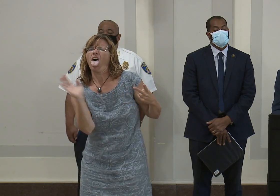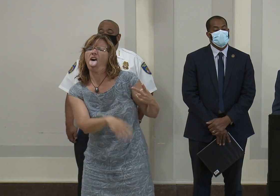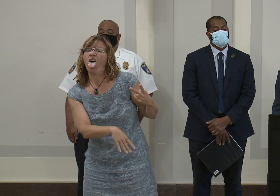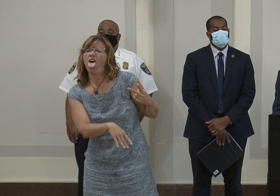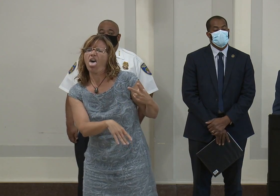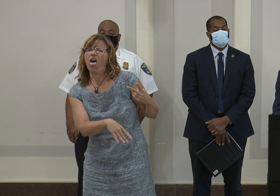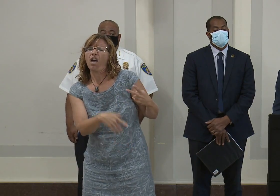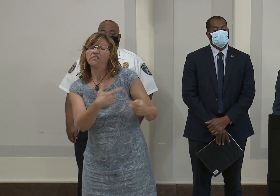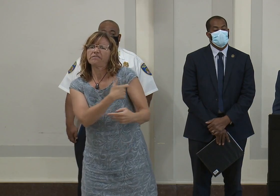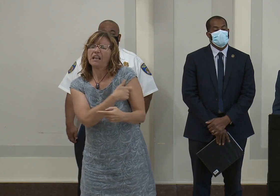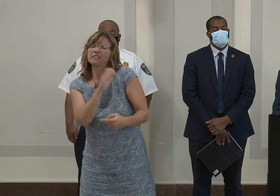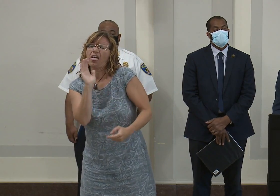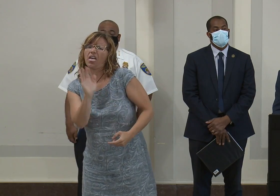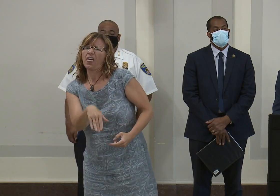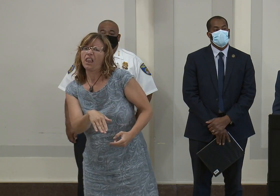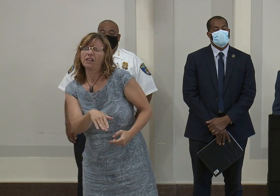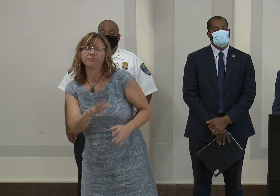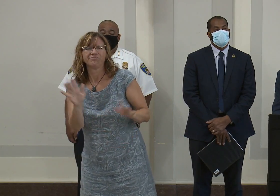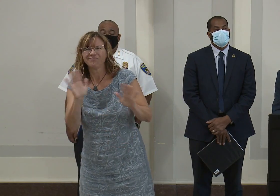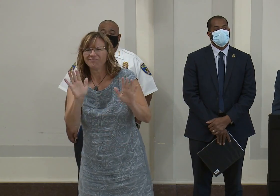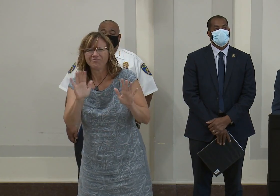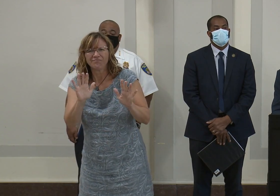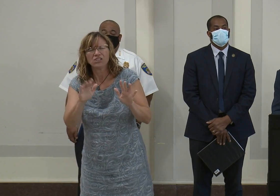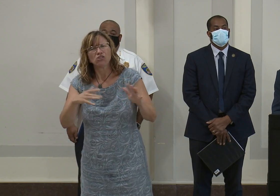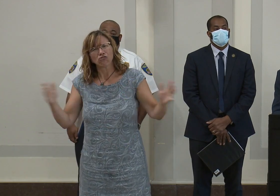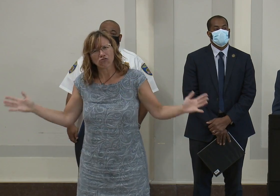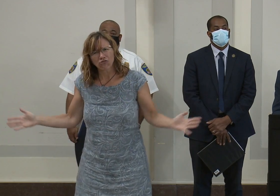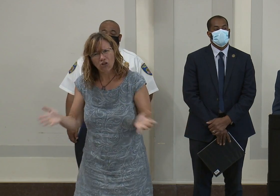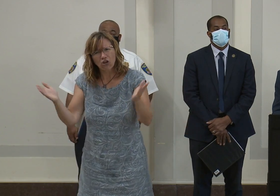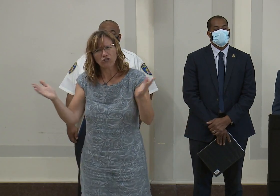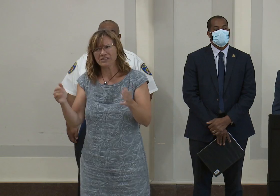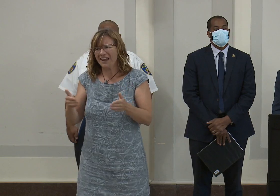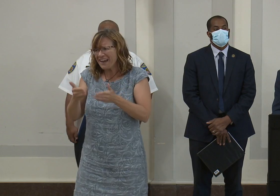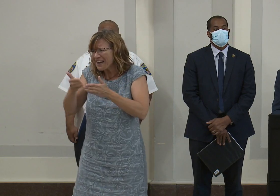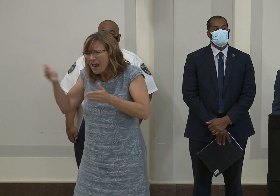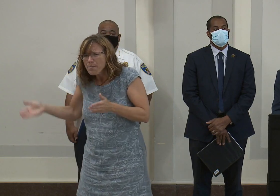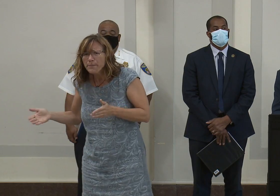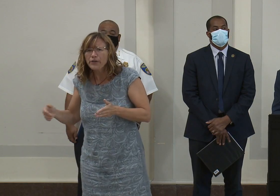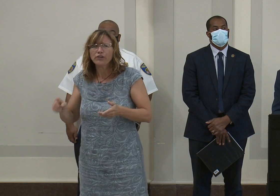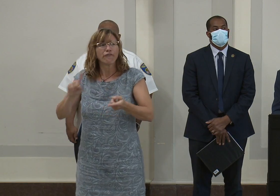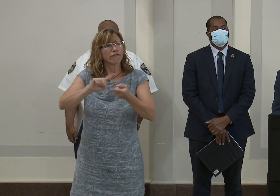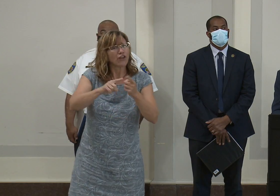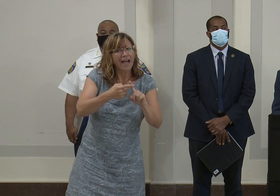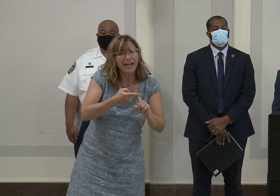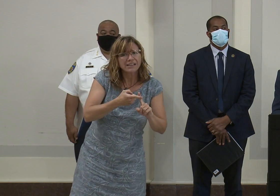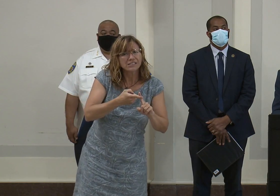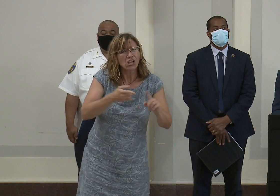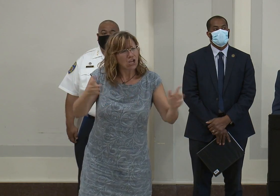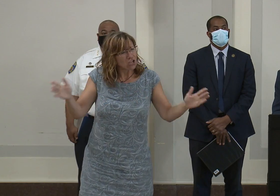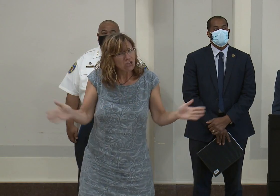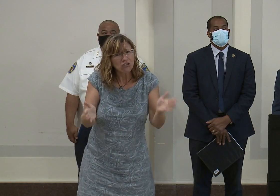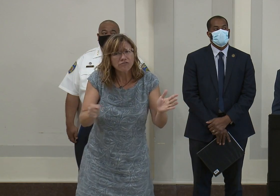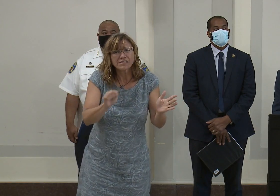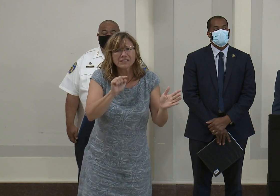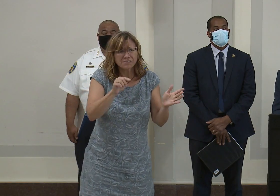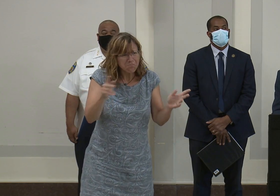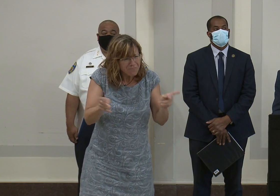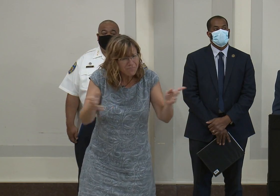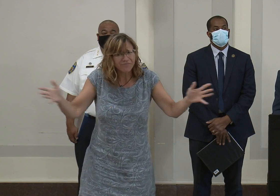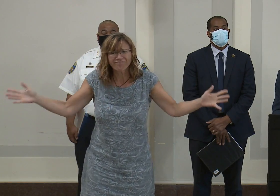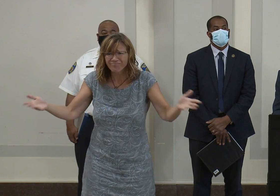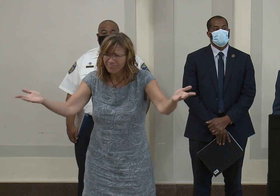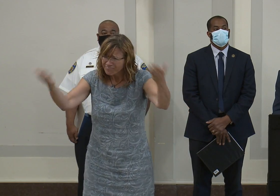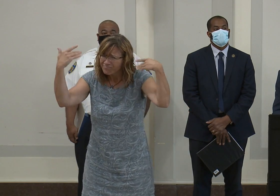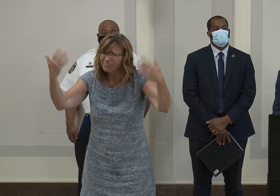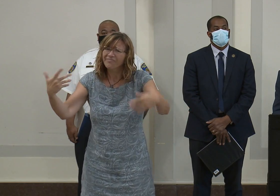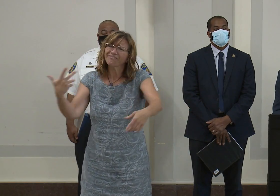continue to push our neighbors, our family members, our friends, everyone that we work with, people that we care about to get vaccinated. We are still